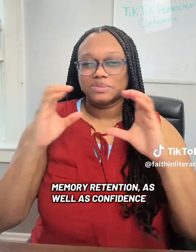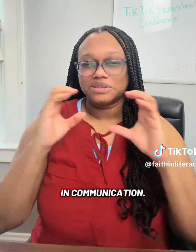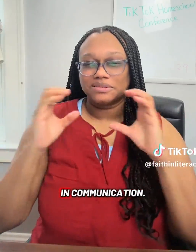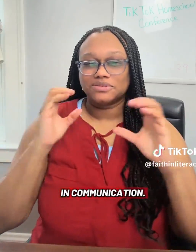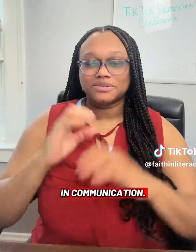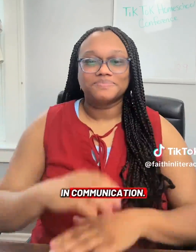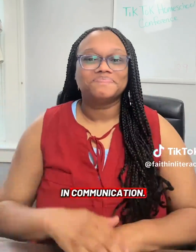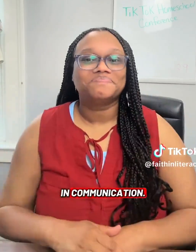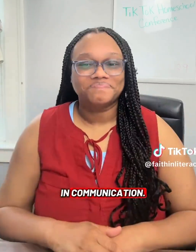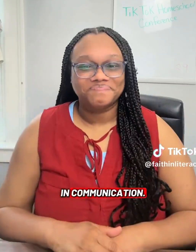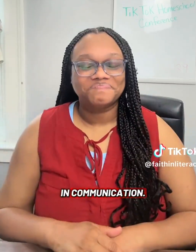in communication.